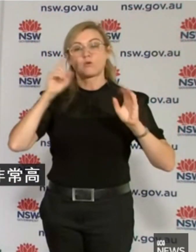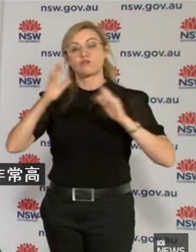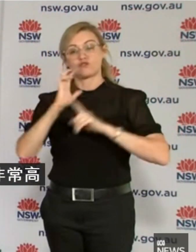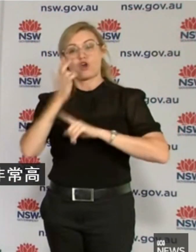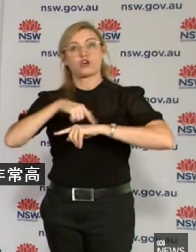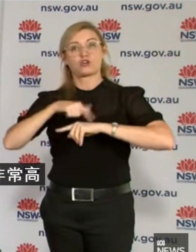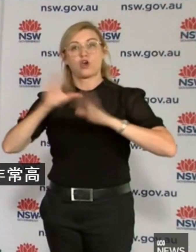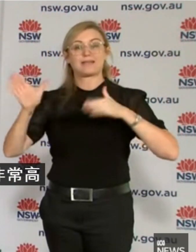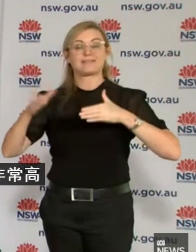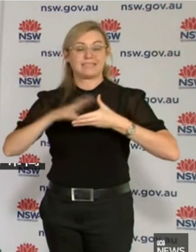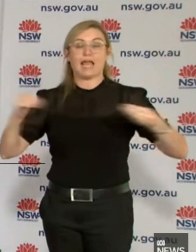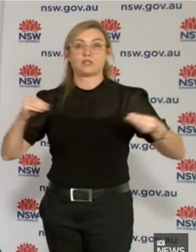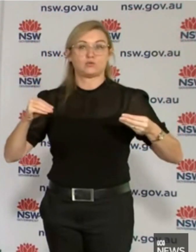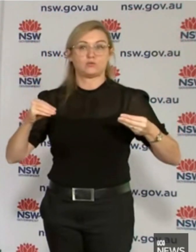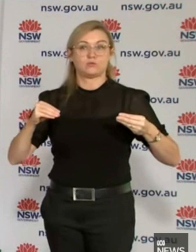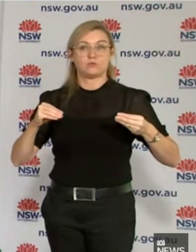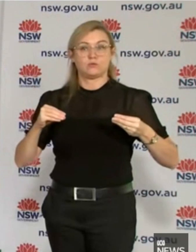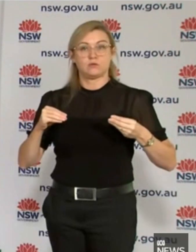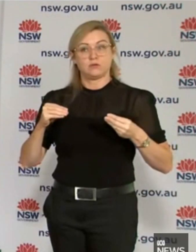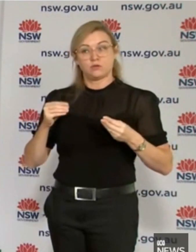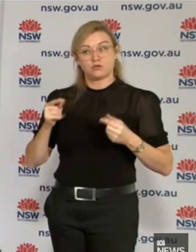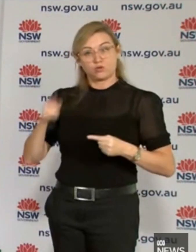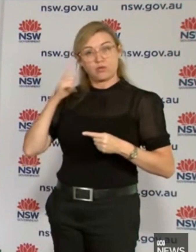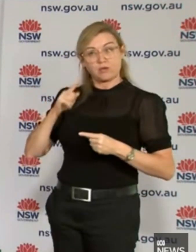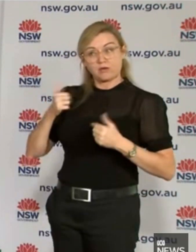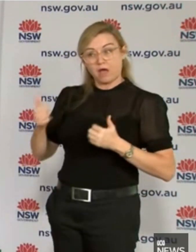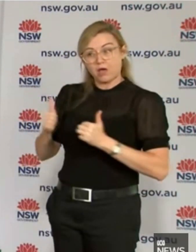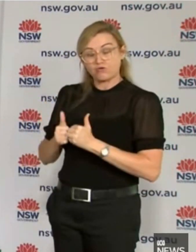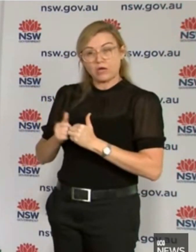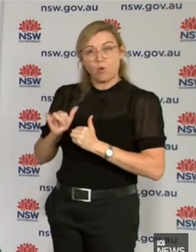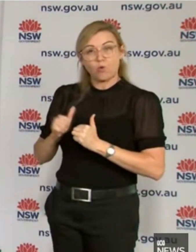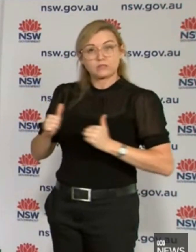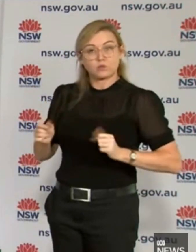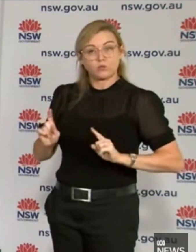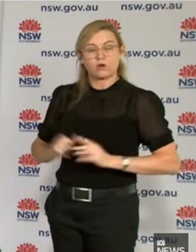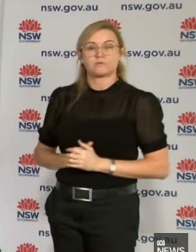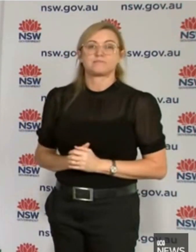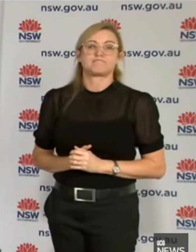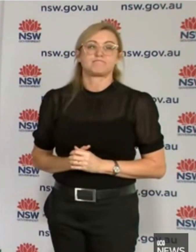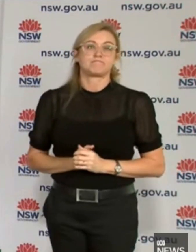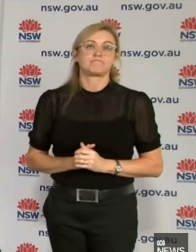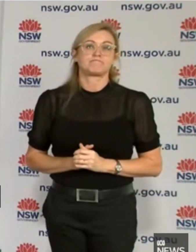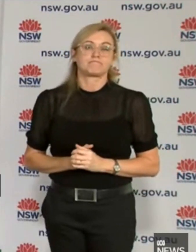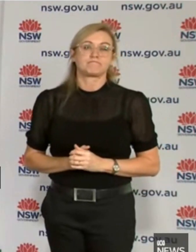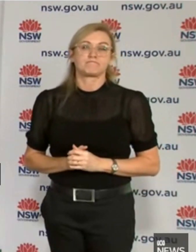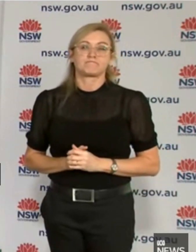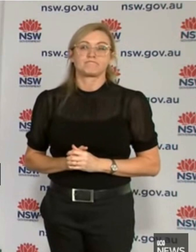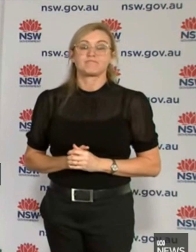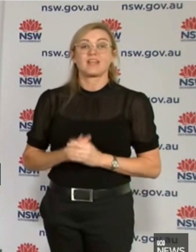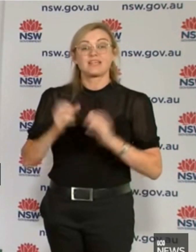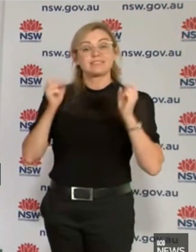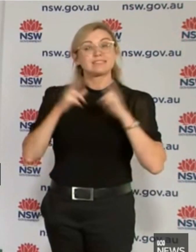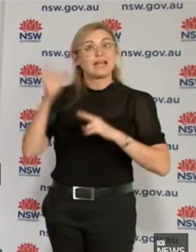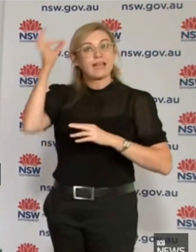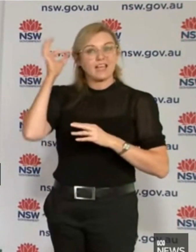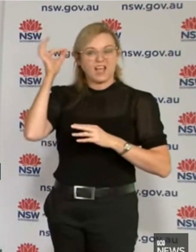then. What are your thoughts on that being cancelled? Look, I'm not going to be criticising the council. I think